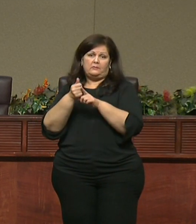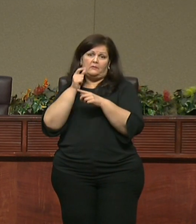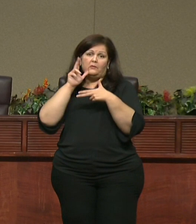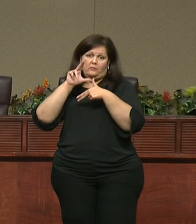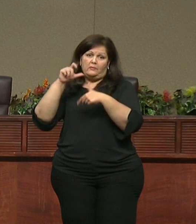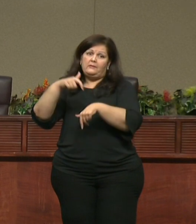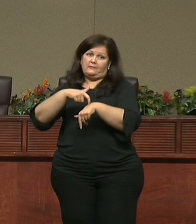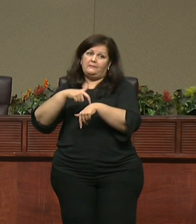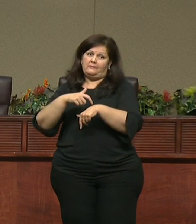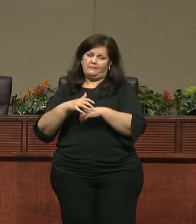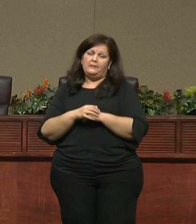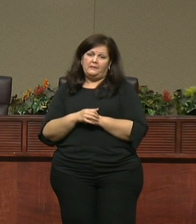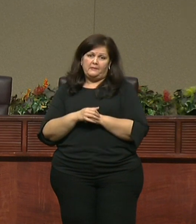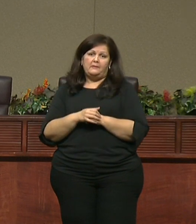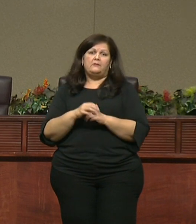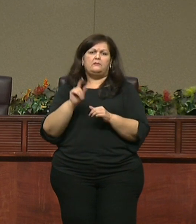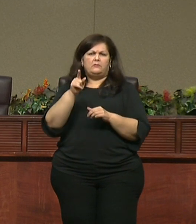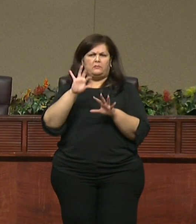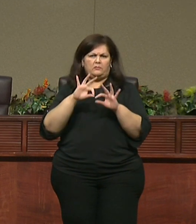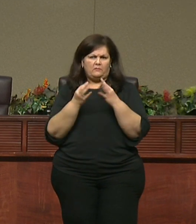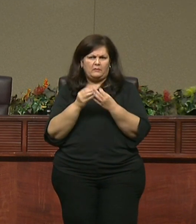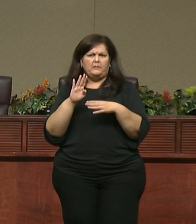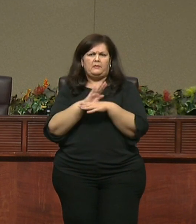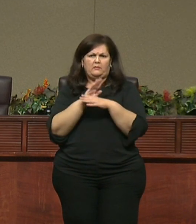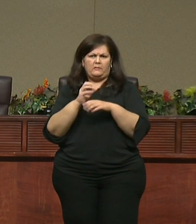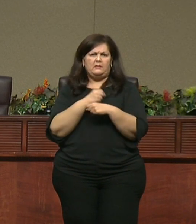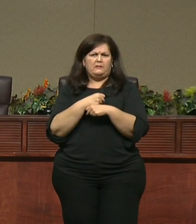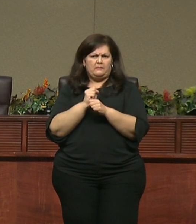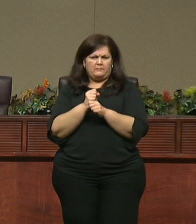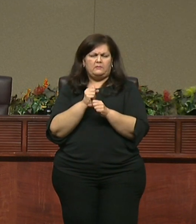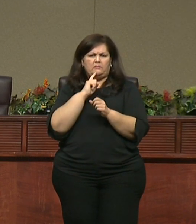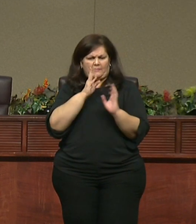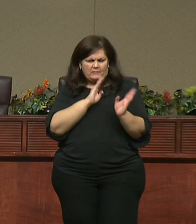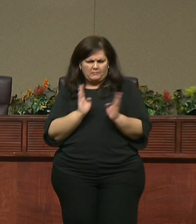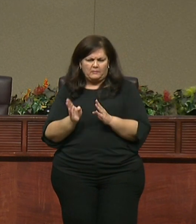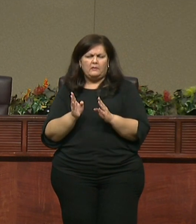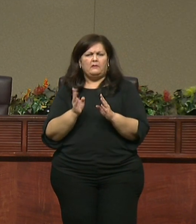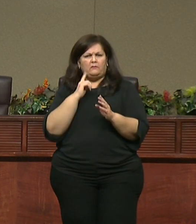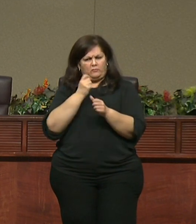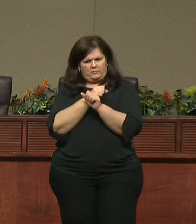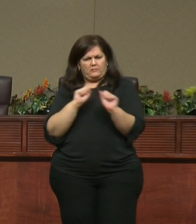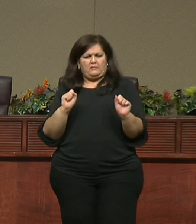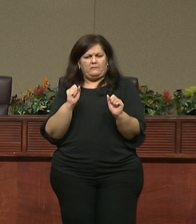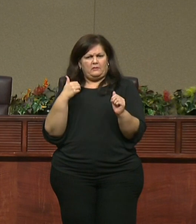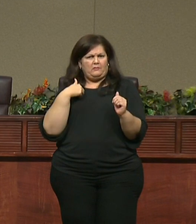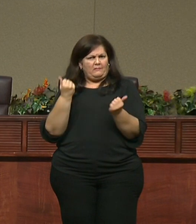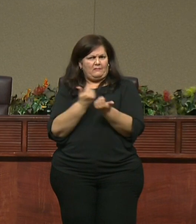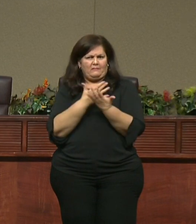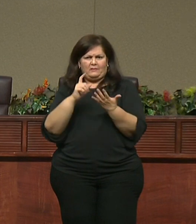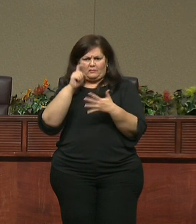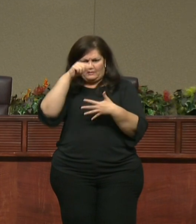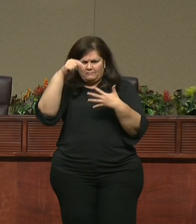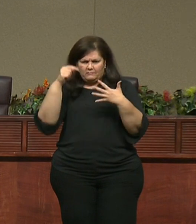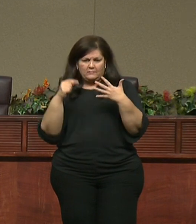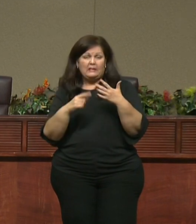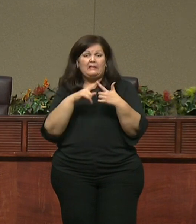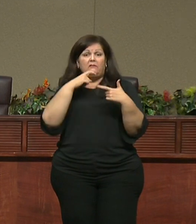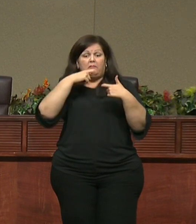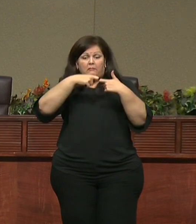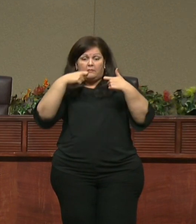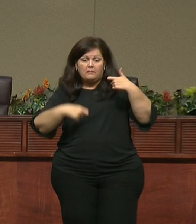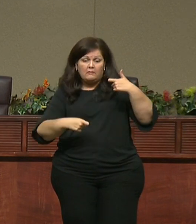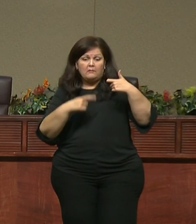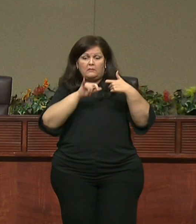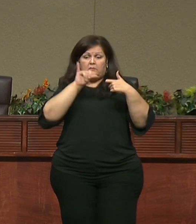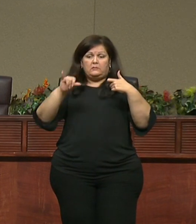season. So get your family and business safety plans together. Make sure you have everything that you need if your power goes out or you have to